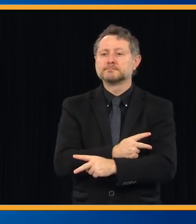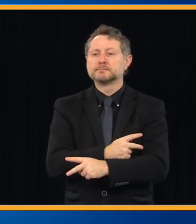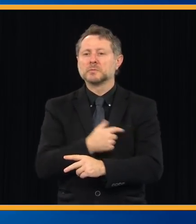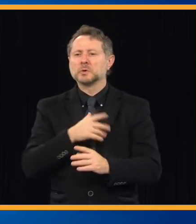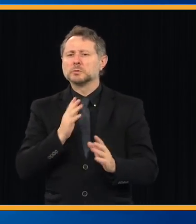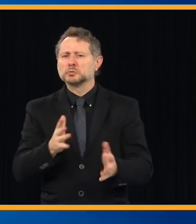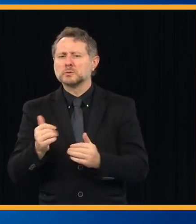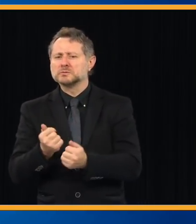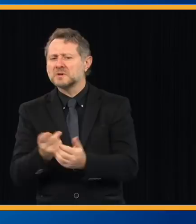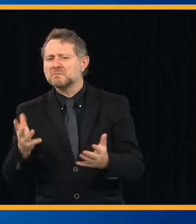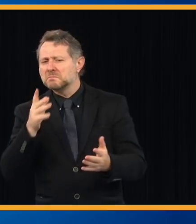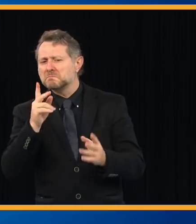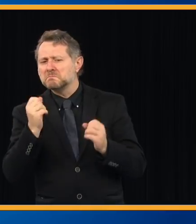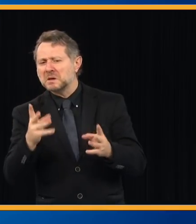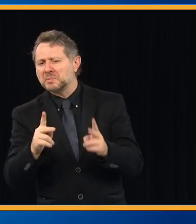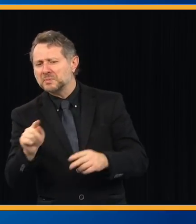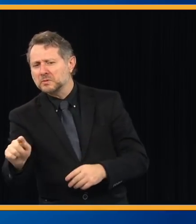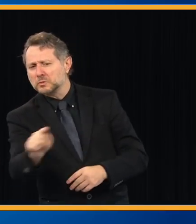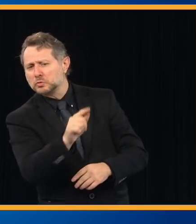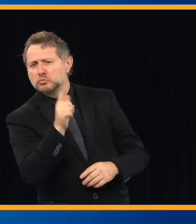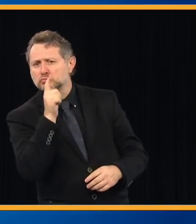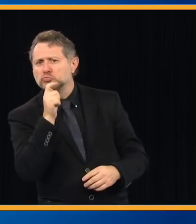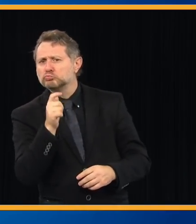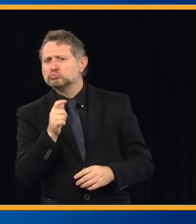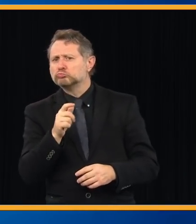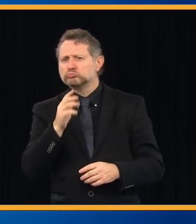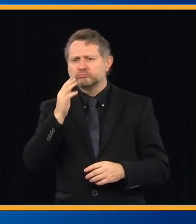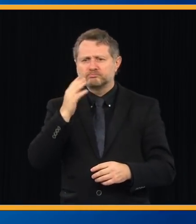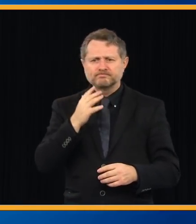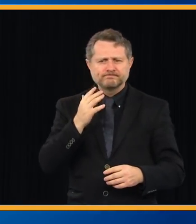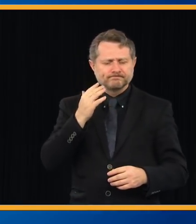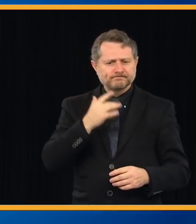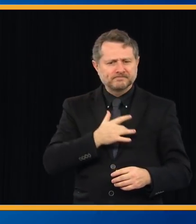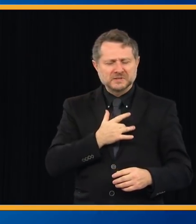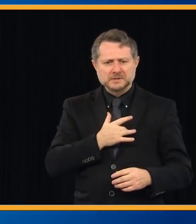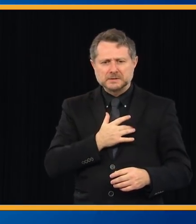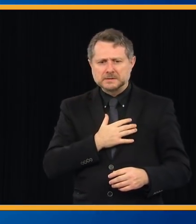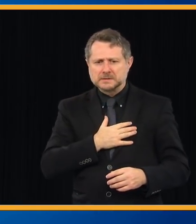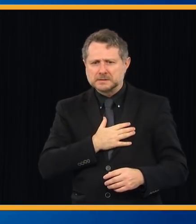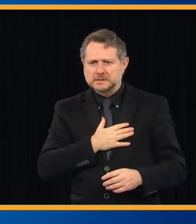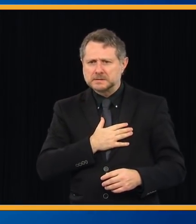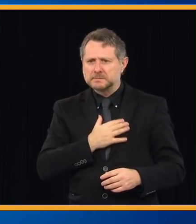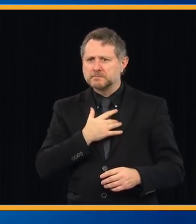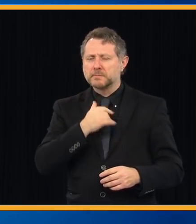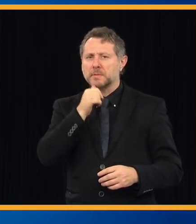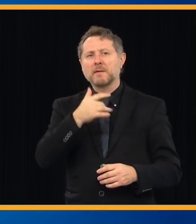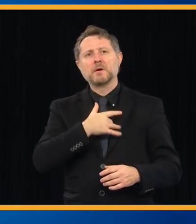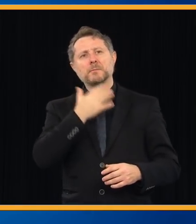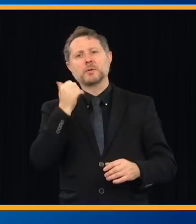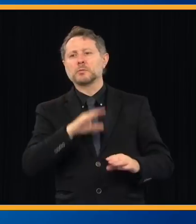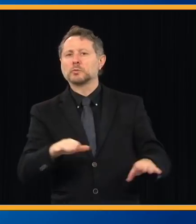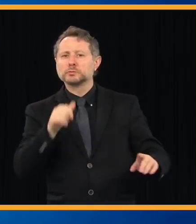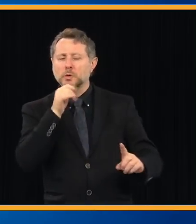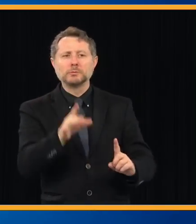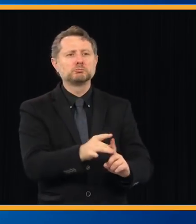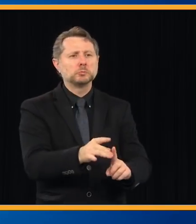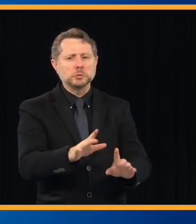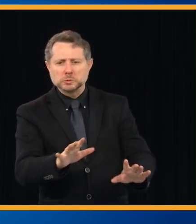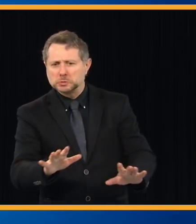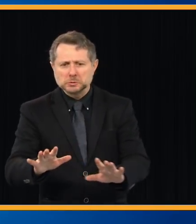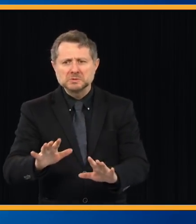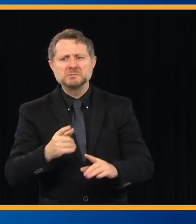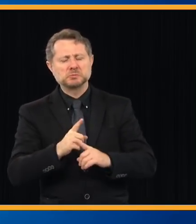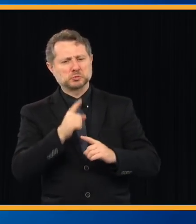who took peace and solace in the fact that children were not getting infected. We thought that